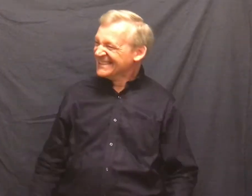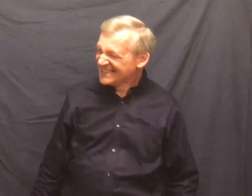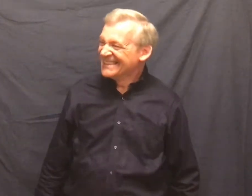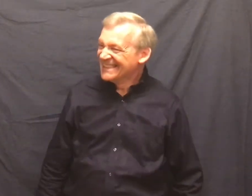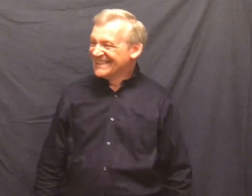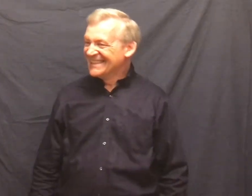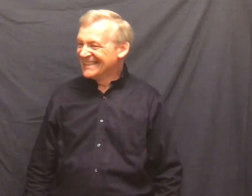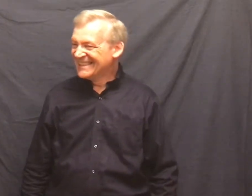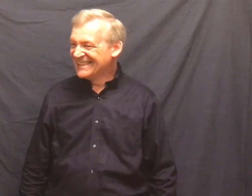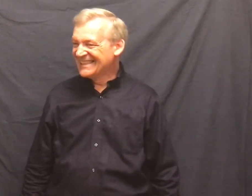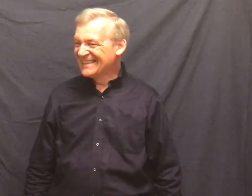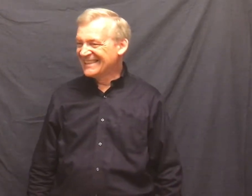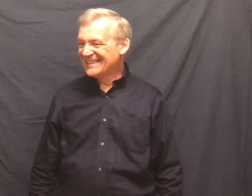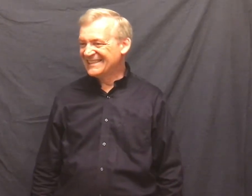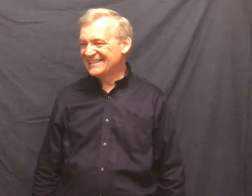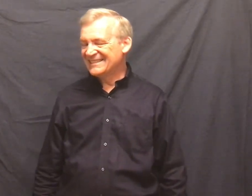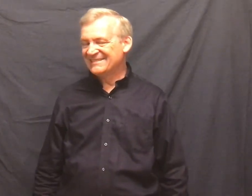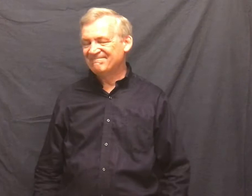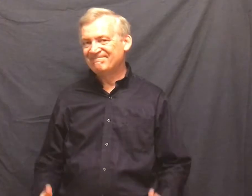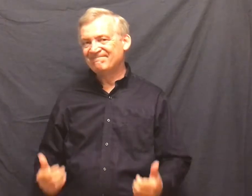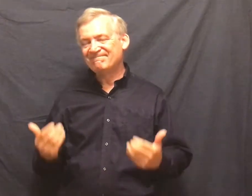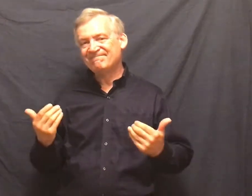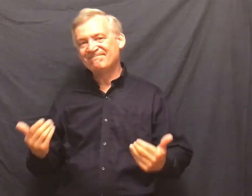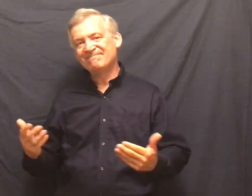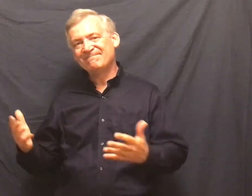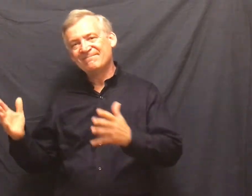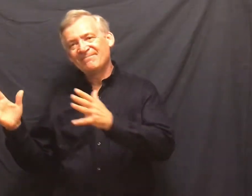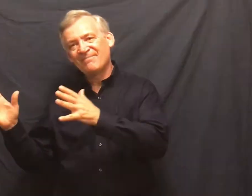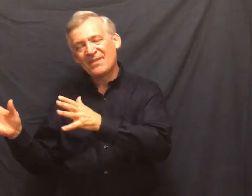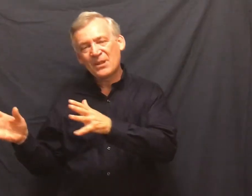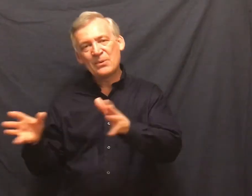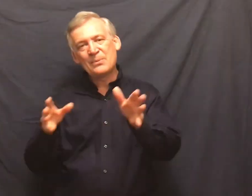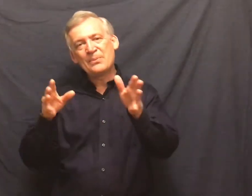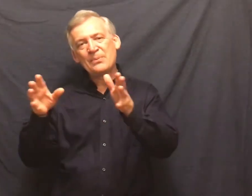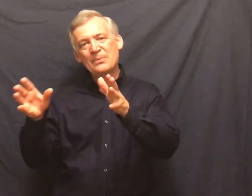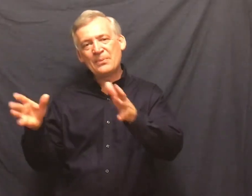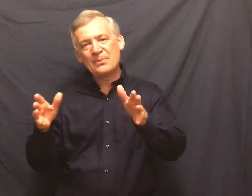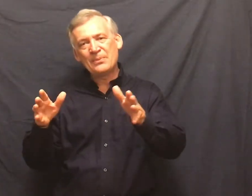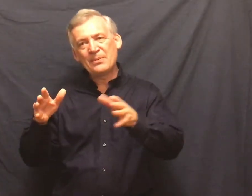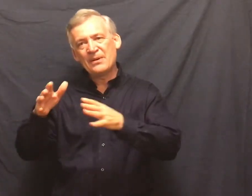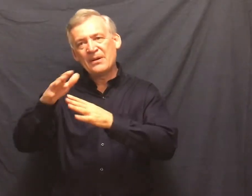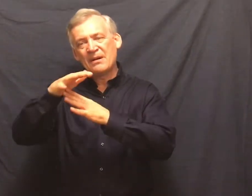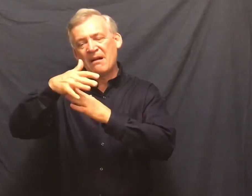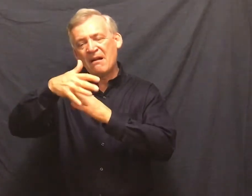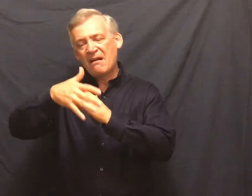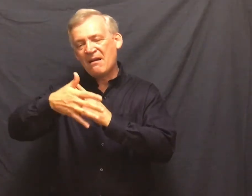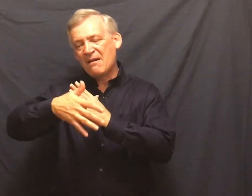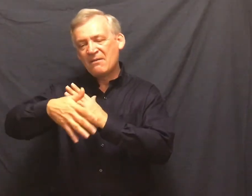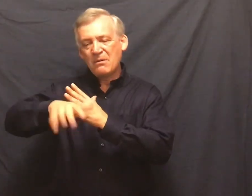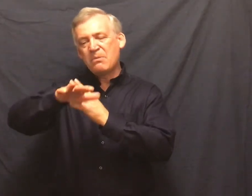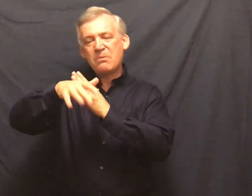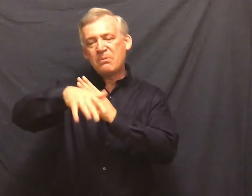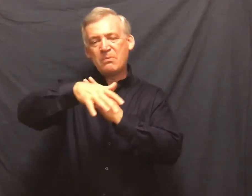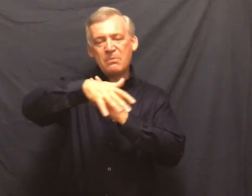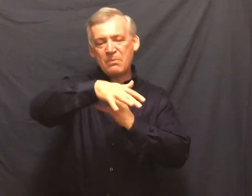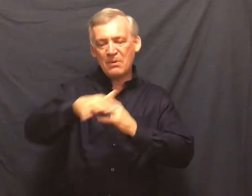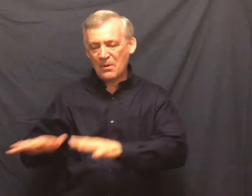The little evening breeze blew over the clearing, and the leaves rustled, and the wind waves flowed up the green pool.